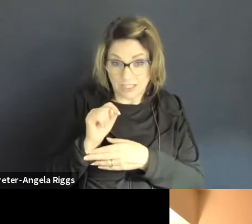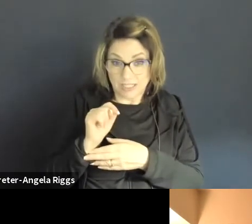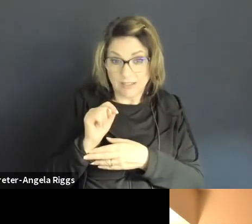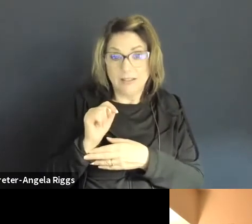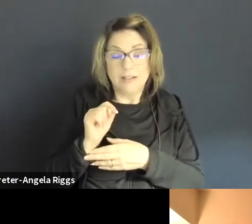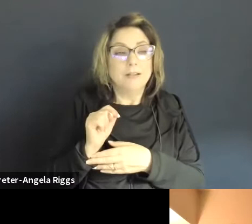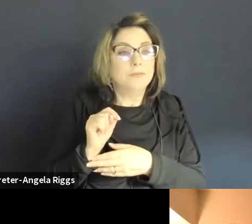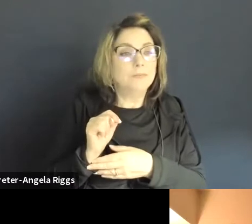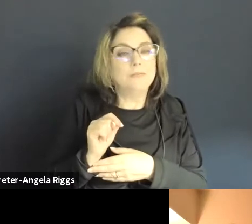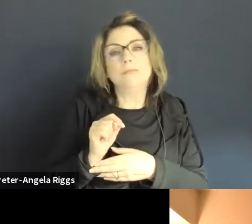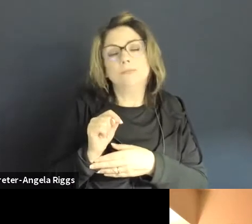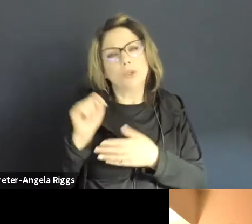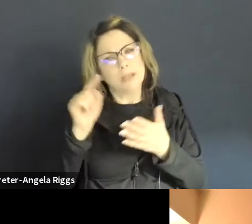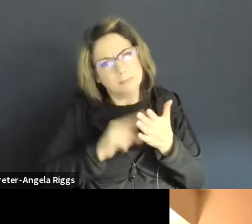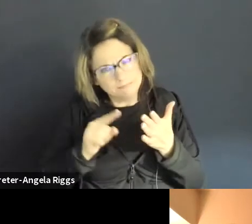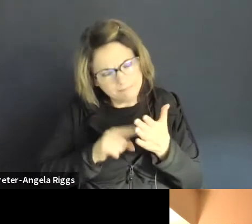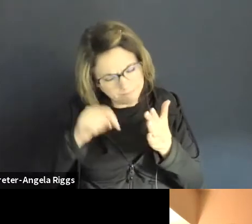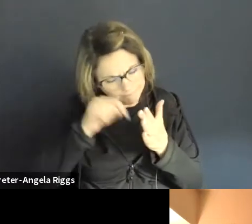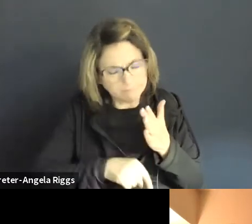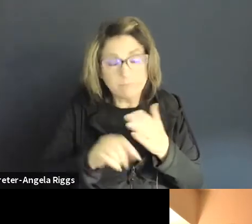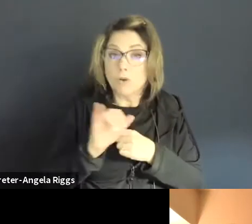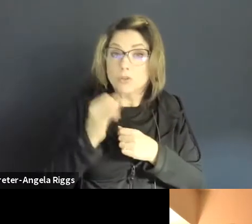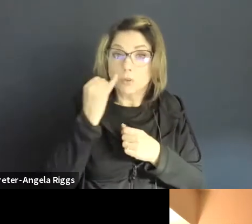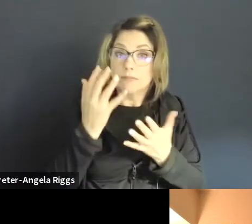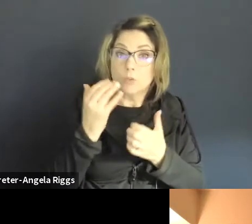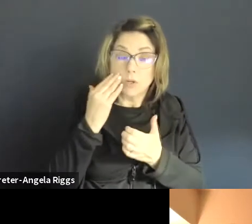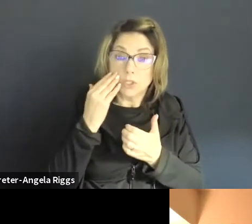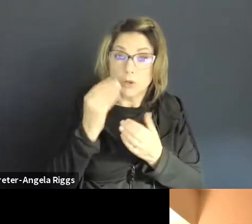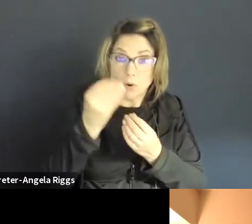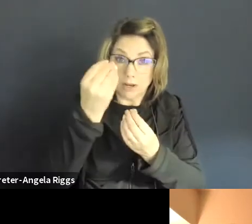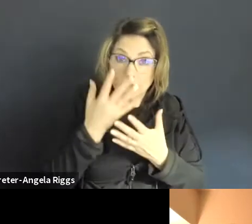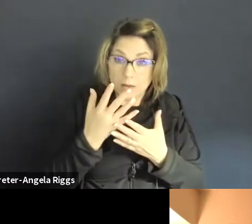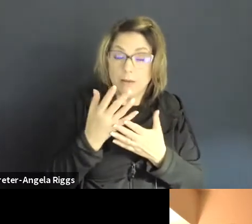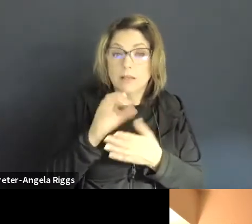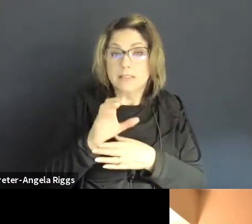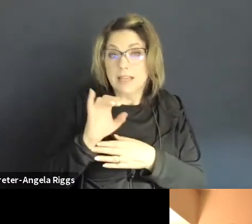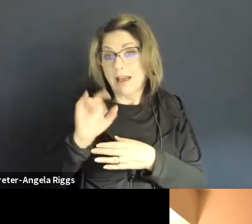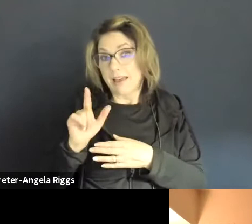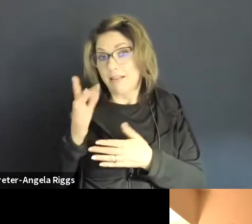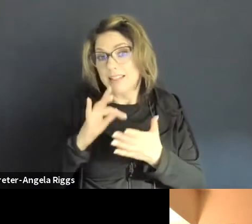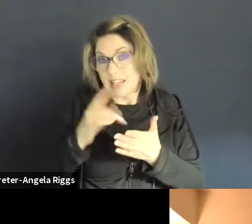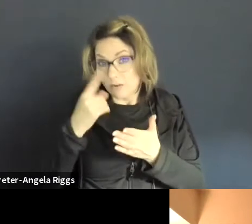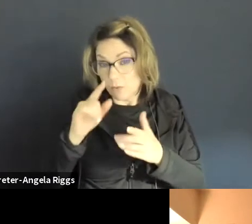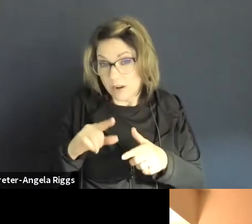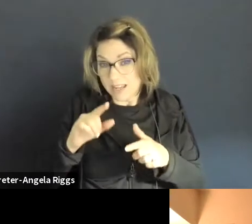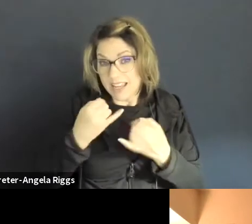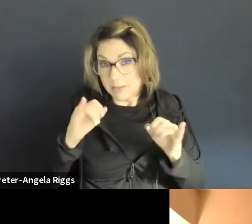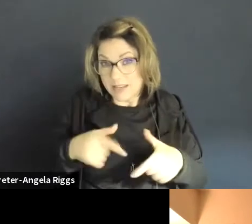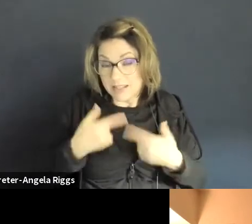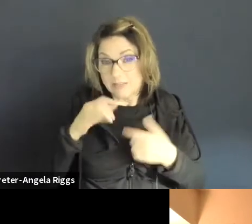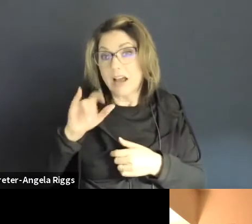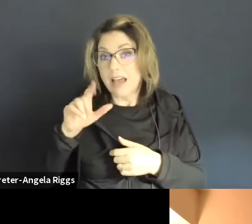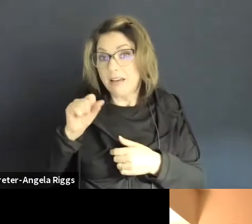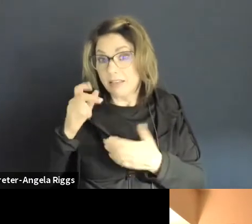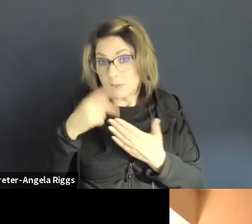details according to the fact sheet. Also, if you want to know more information about Centers for Independent Living, the ILS programs and